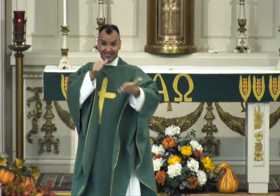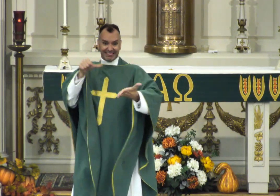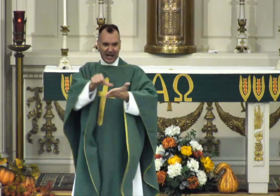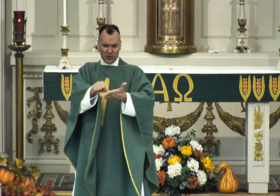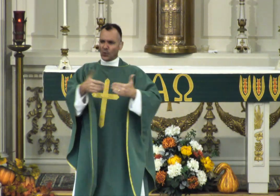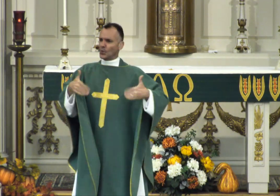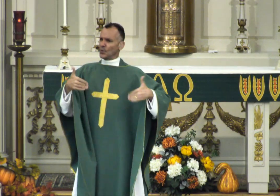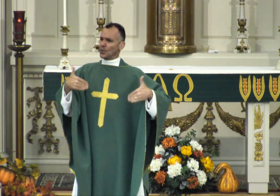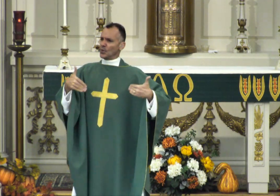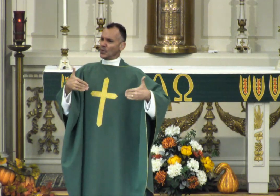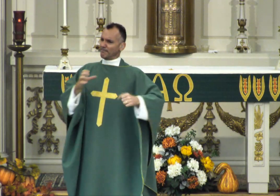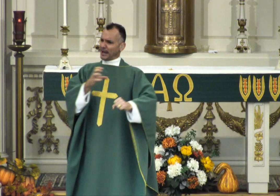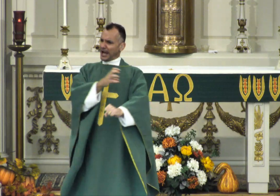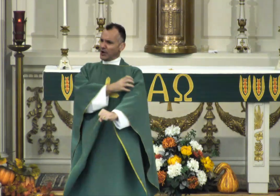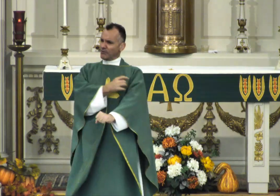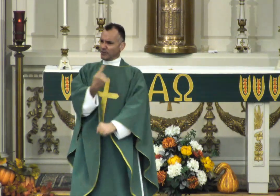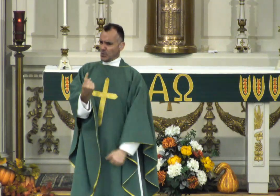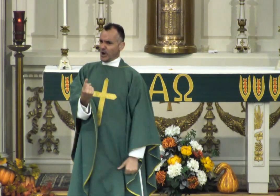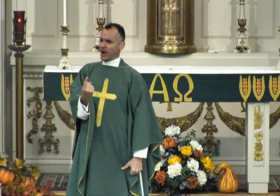for us to feel that way.